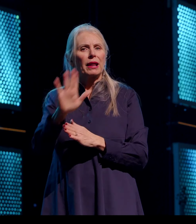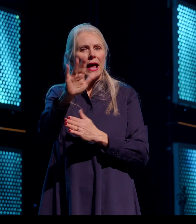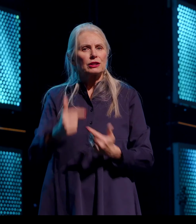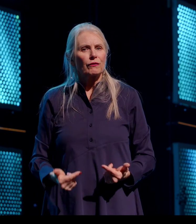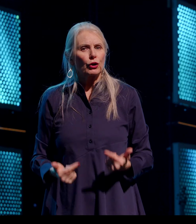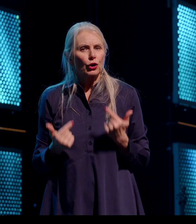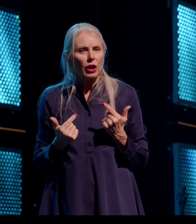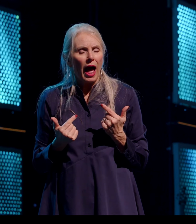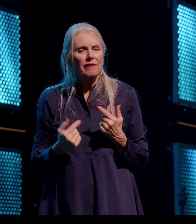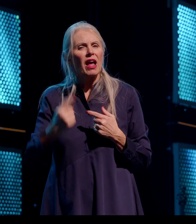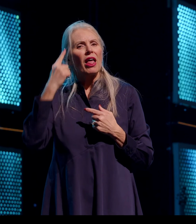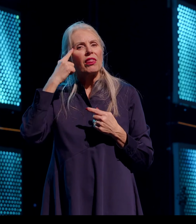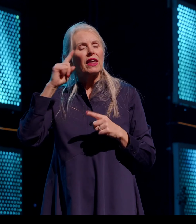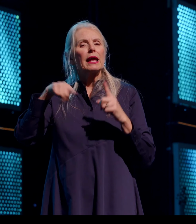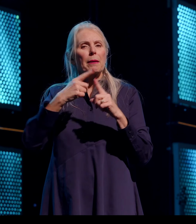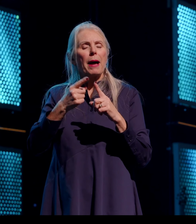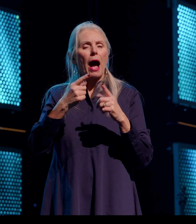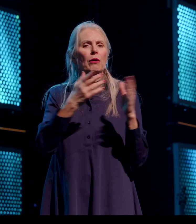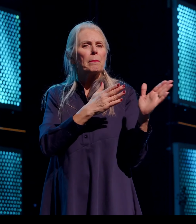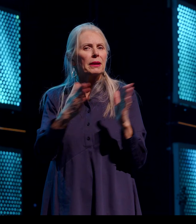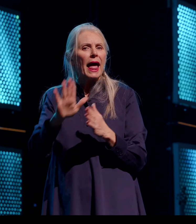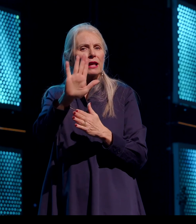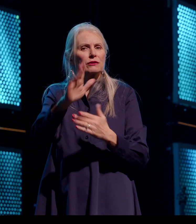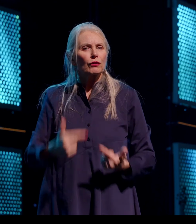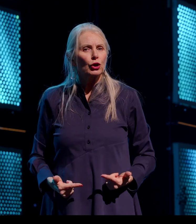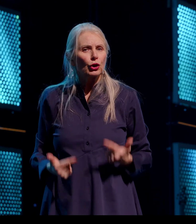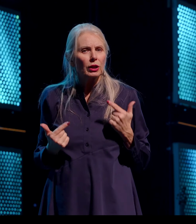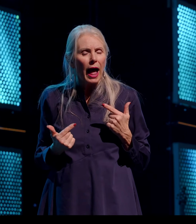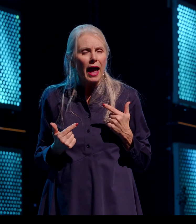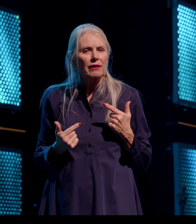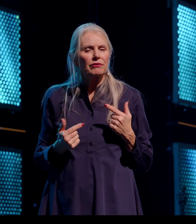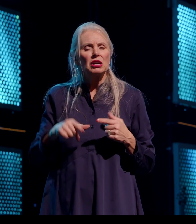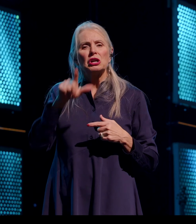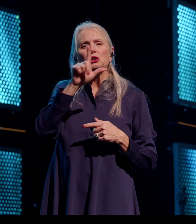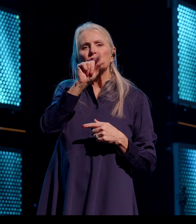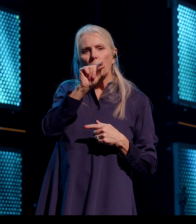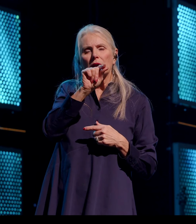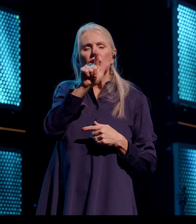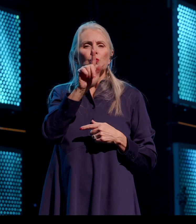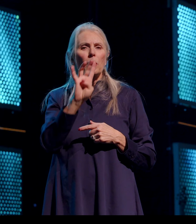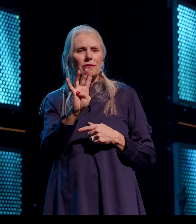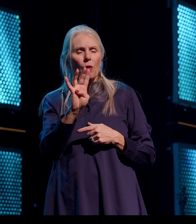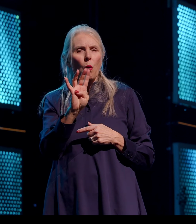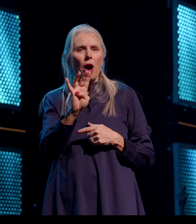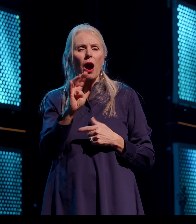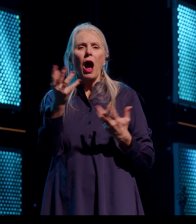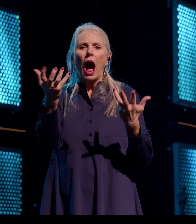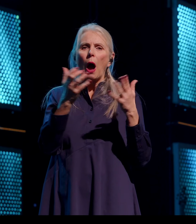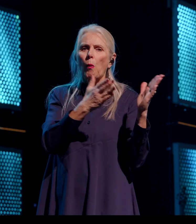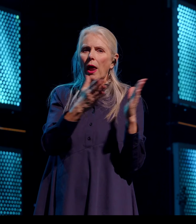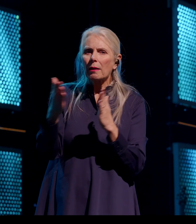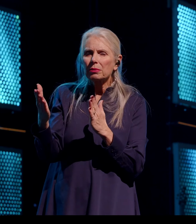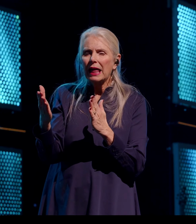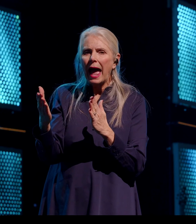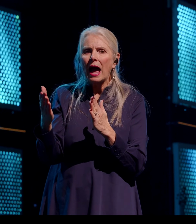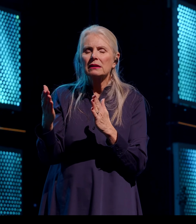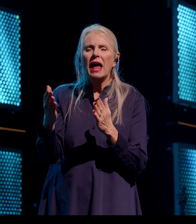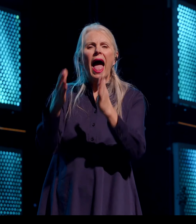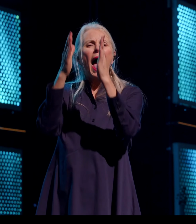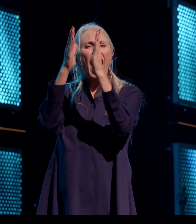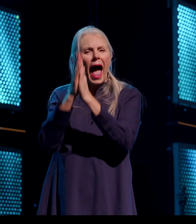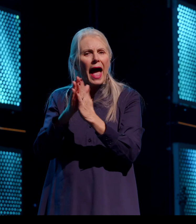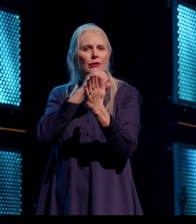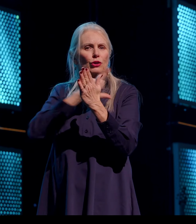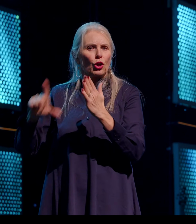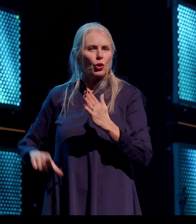think as we think about 2024, hopefully we're thinking about, Lord, what do you want me to do for you this coming year? I want to plan. I want to have some goals. I want to do things for you. I hope that's at least